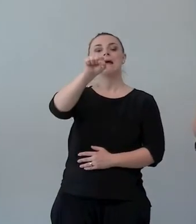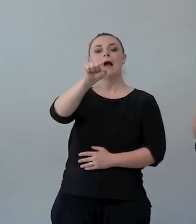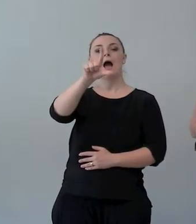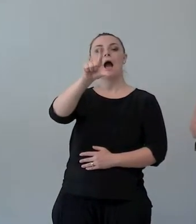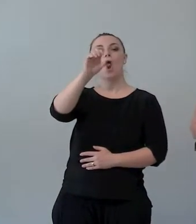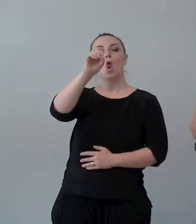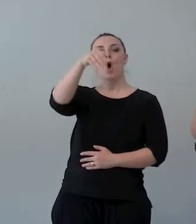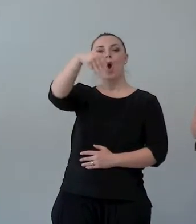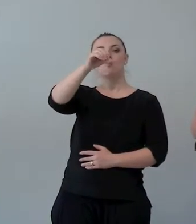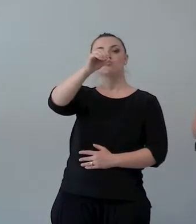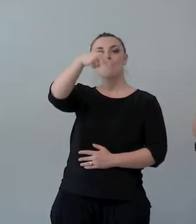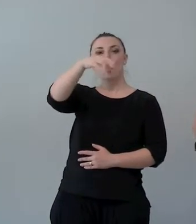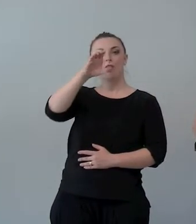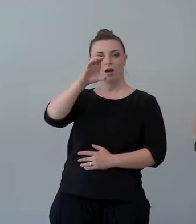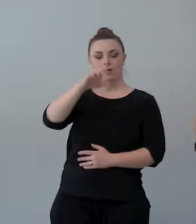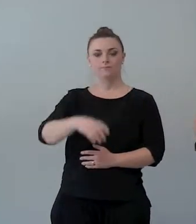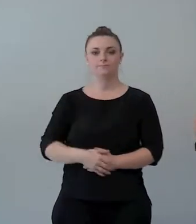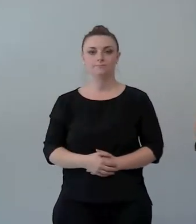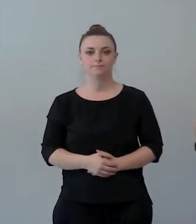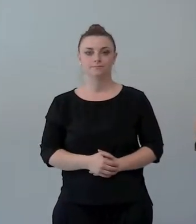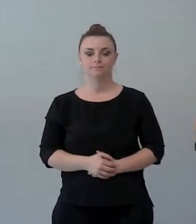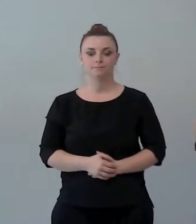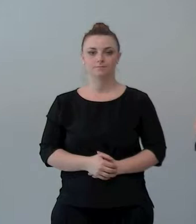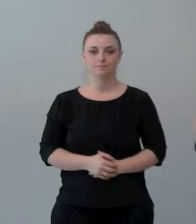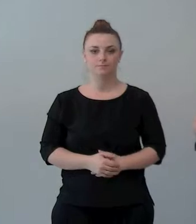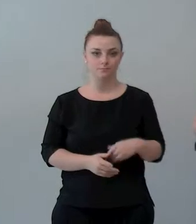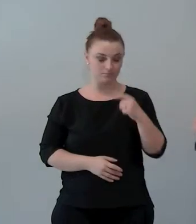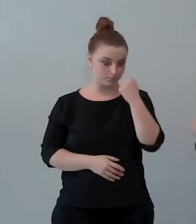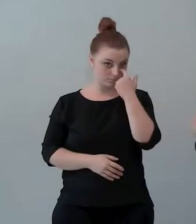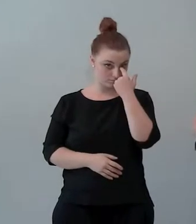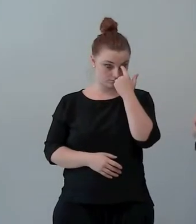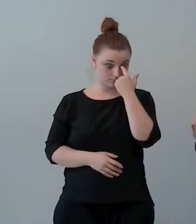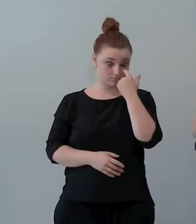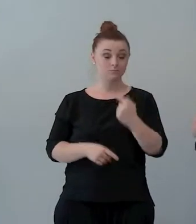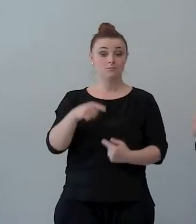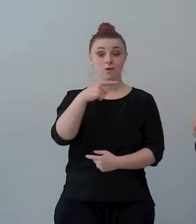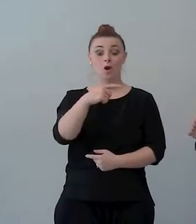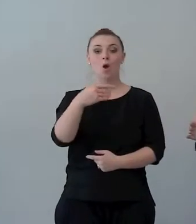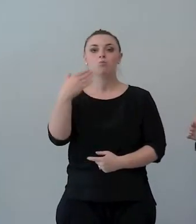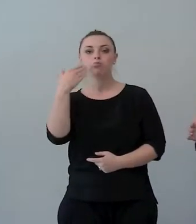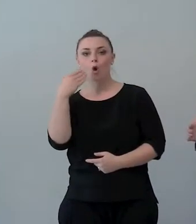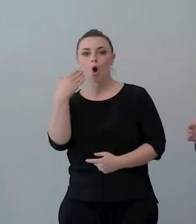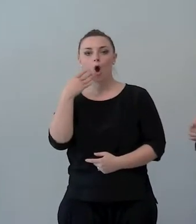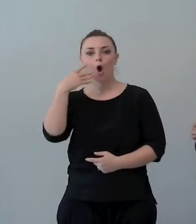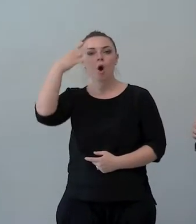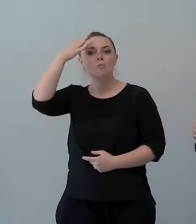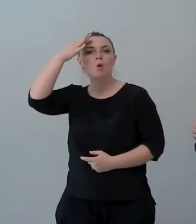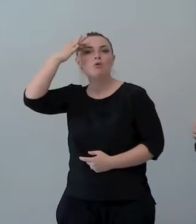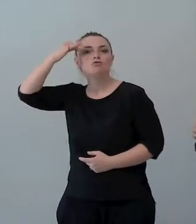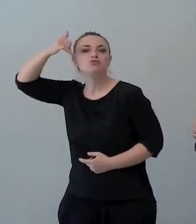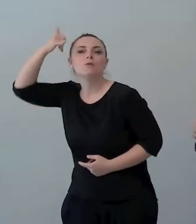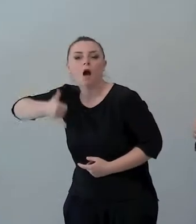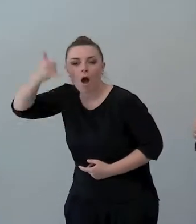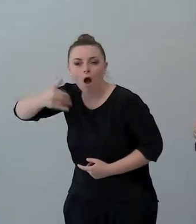The person that wrote this song is King Solomon. L'uomo più saggio di tutta la storia.